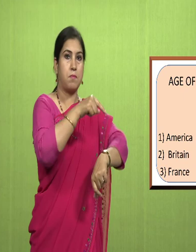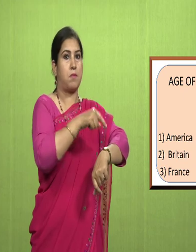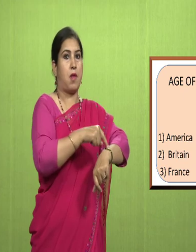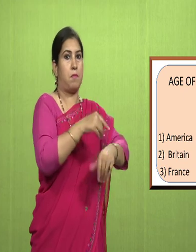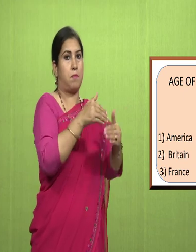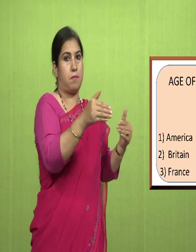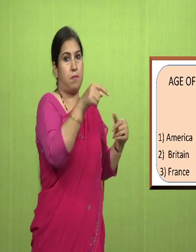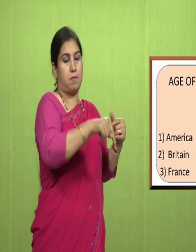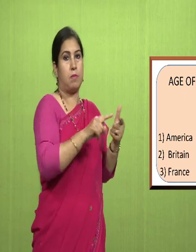period.